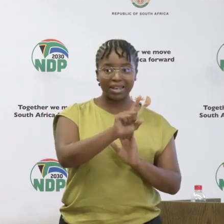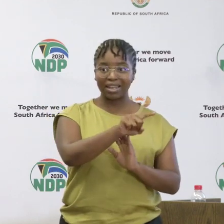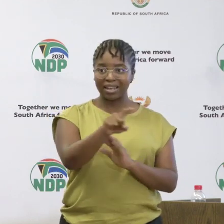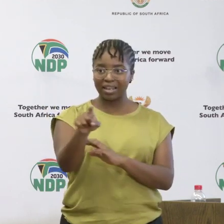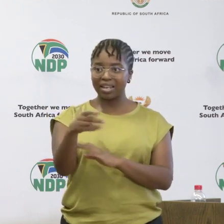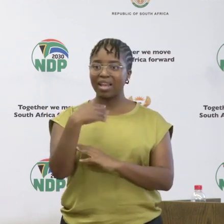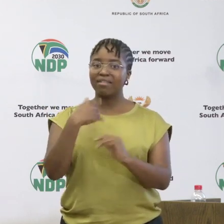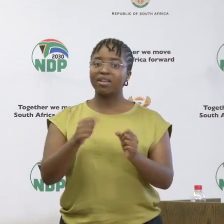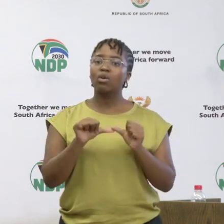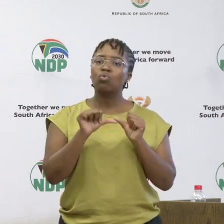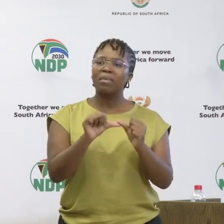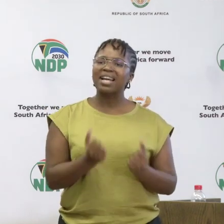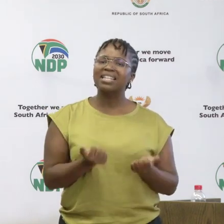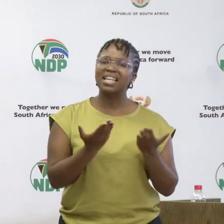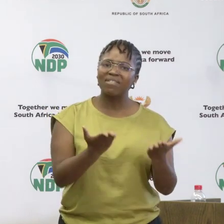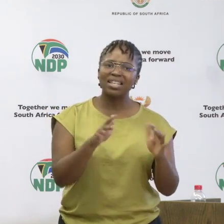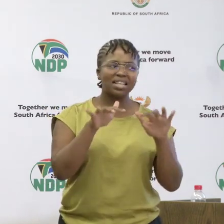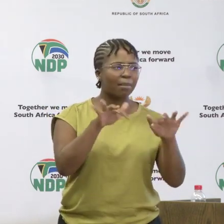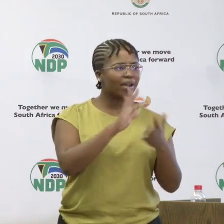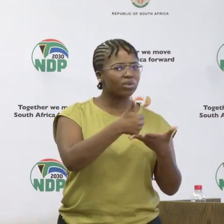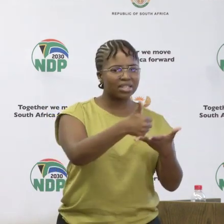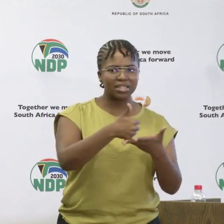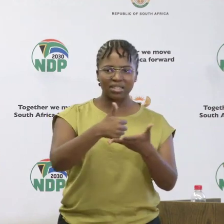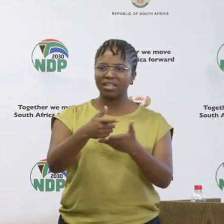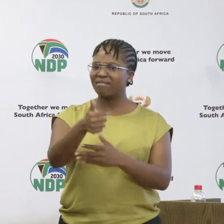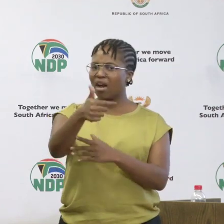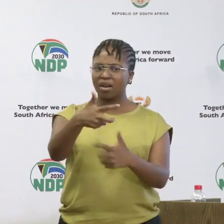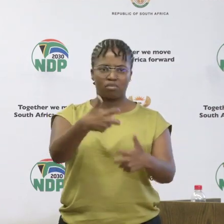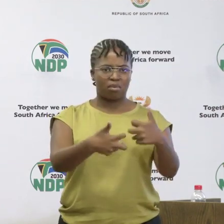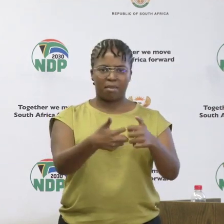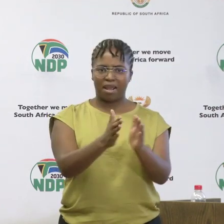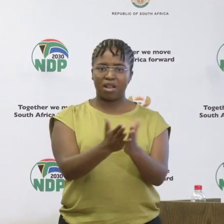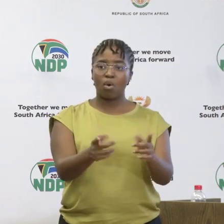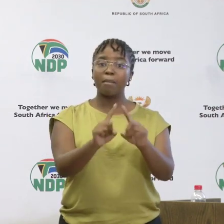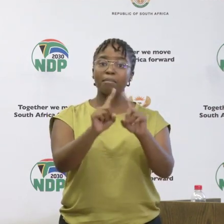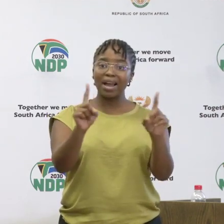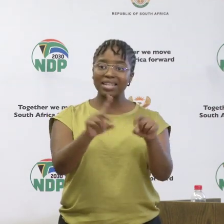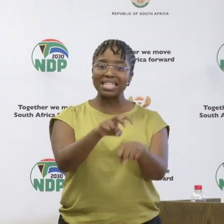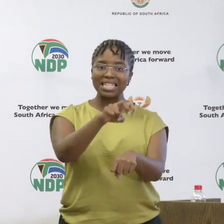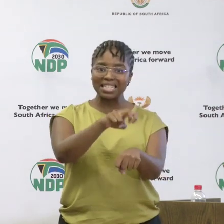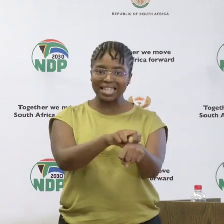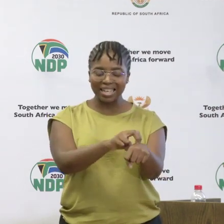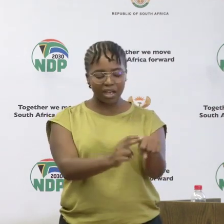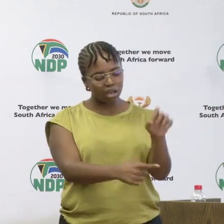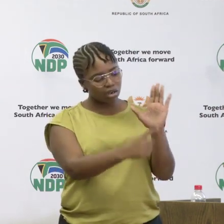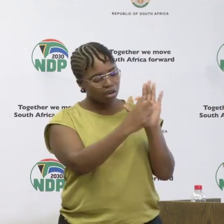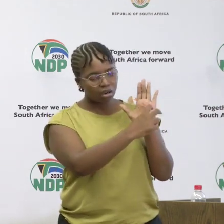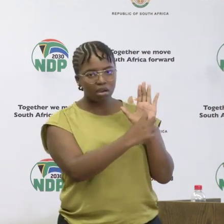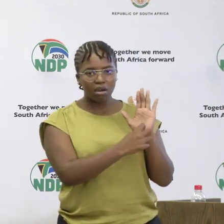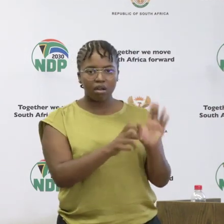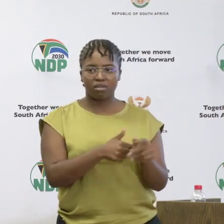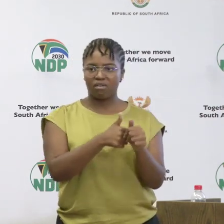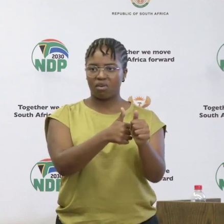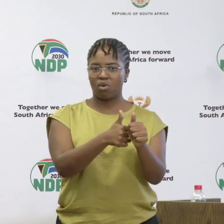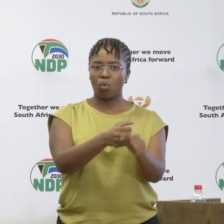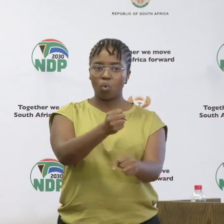with the services, they acquaint themselves with these directives so that they make sure that they do